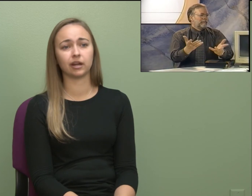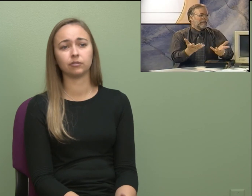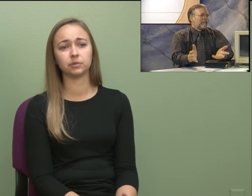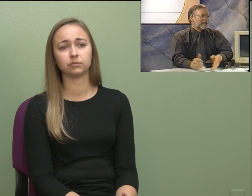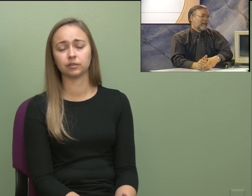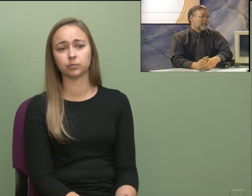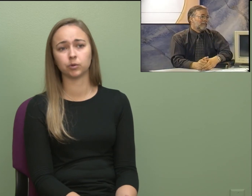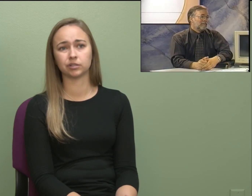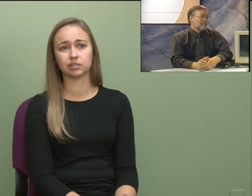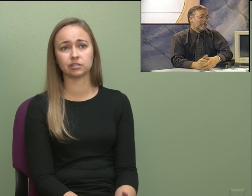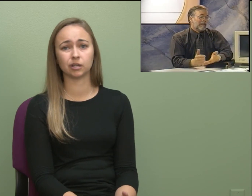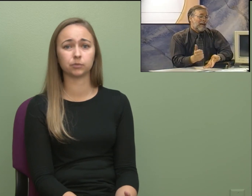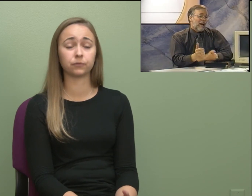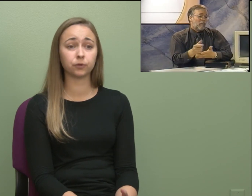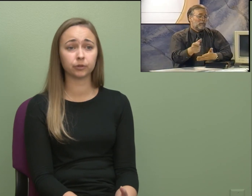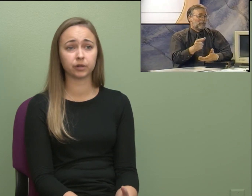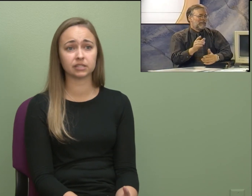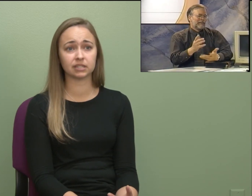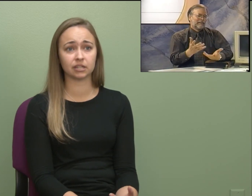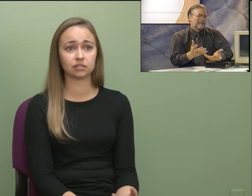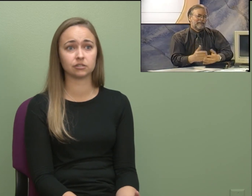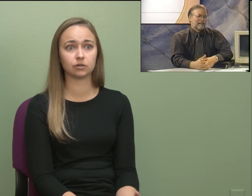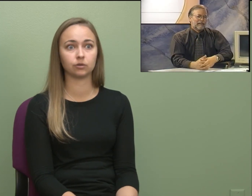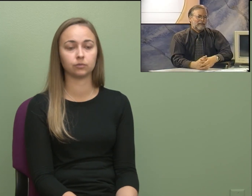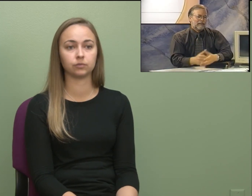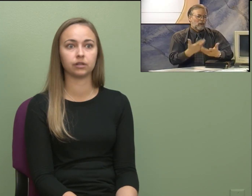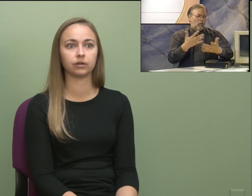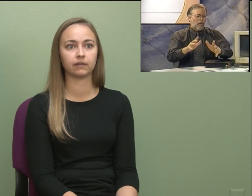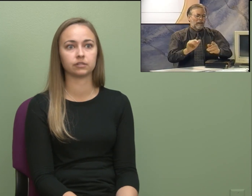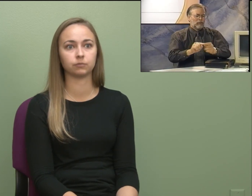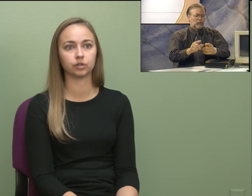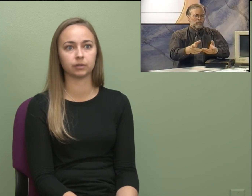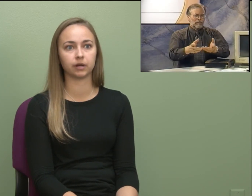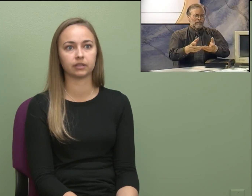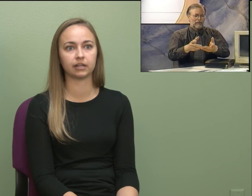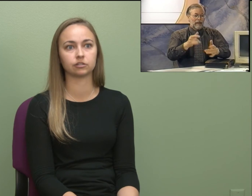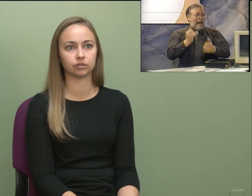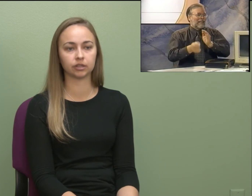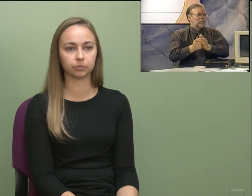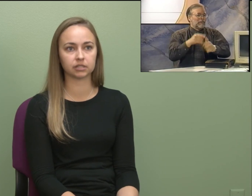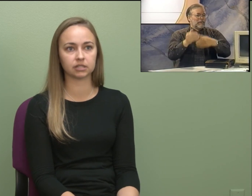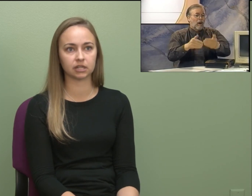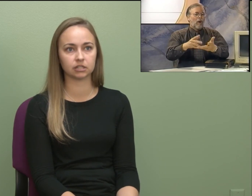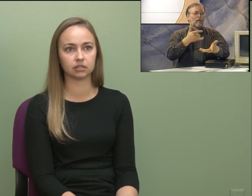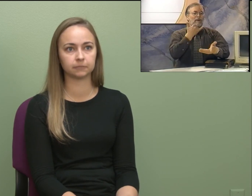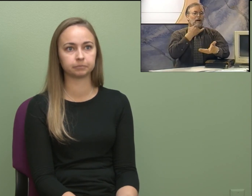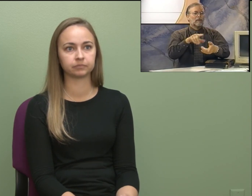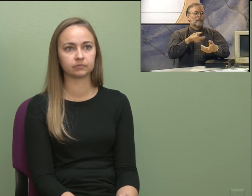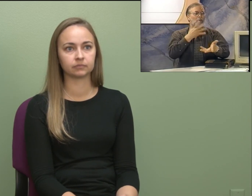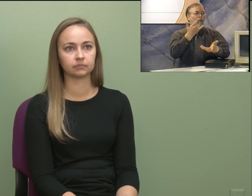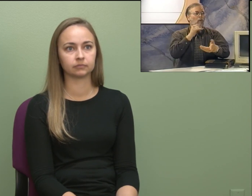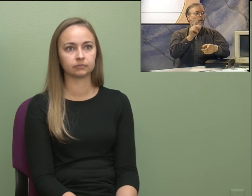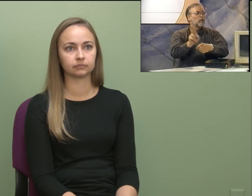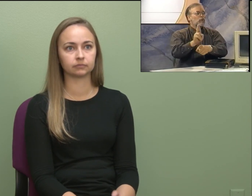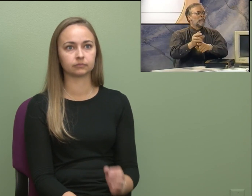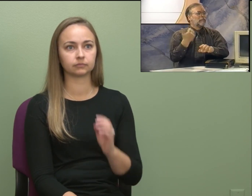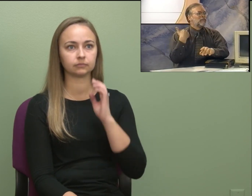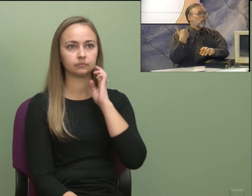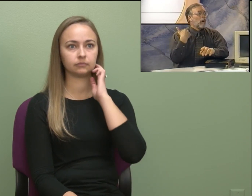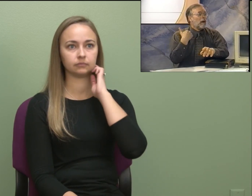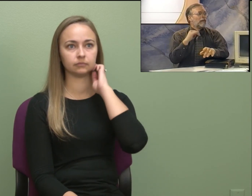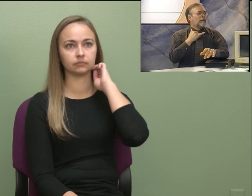And so that would be really important to start before the presentation so we don't have to worry about that during the presentation.